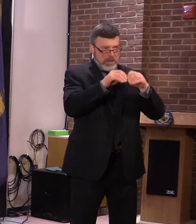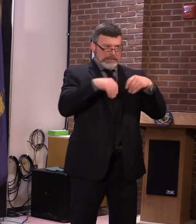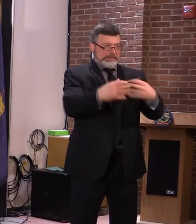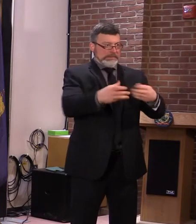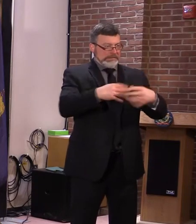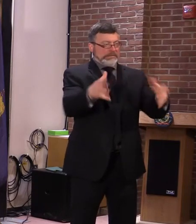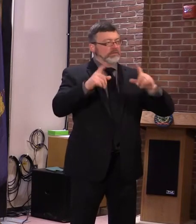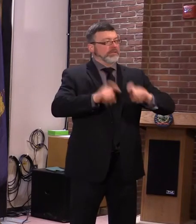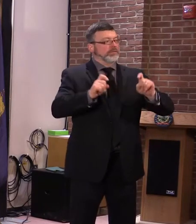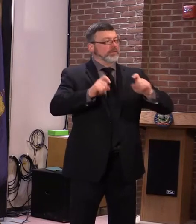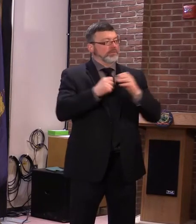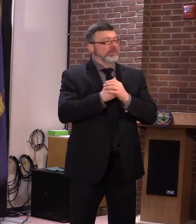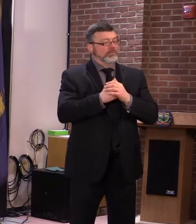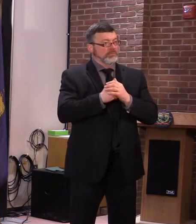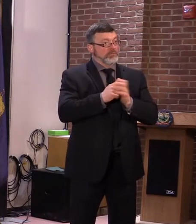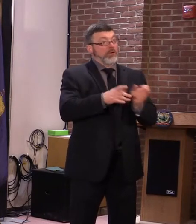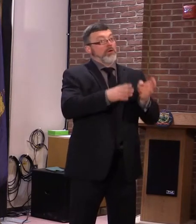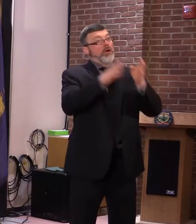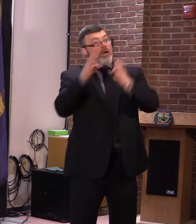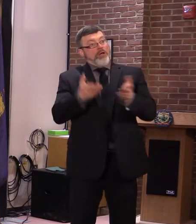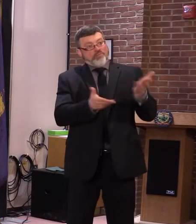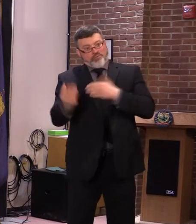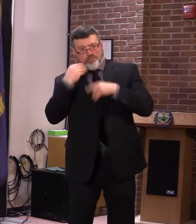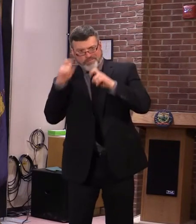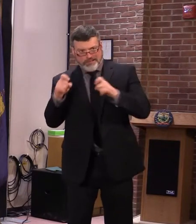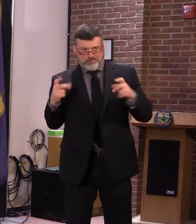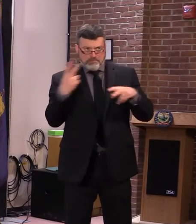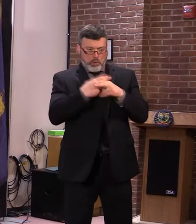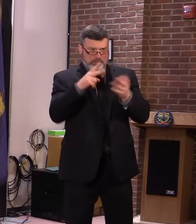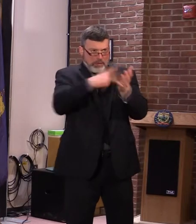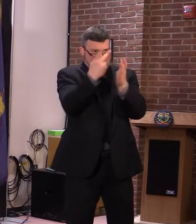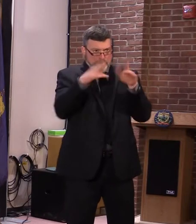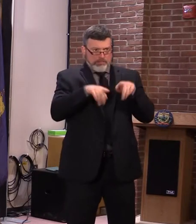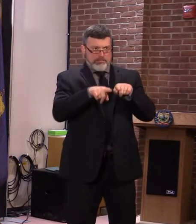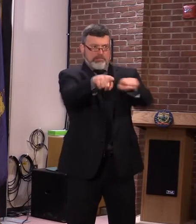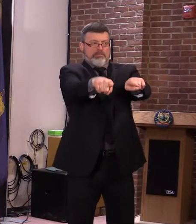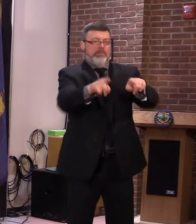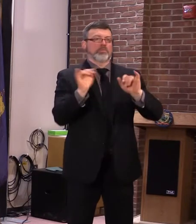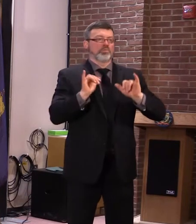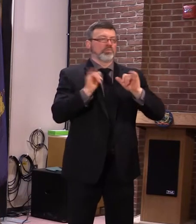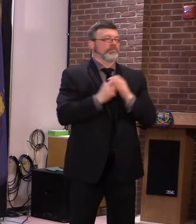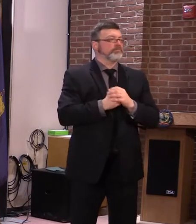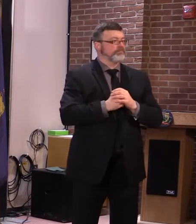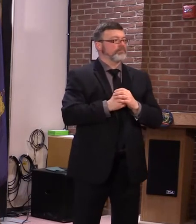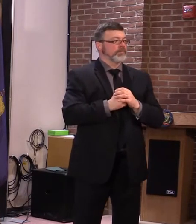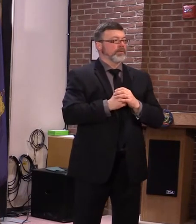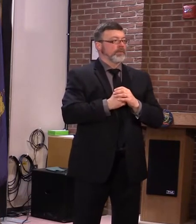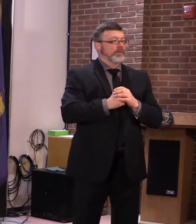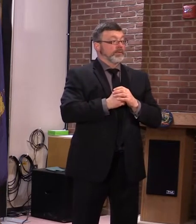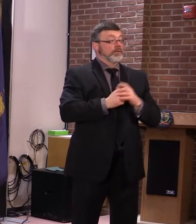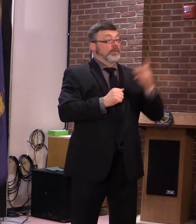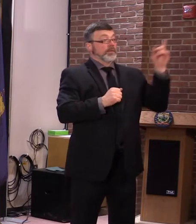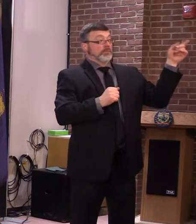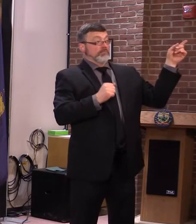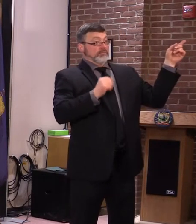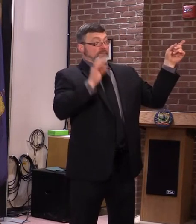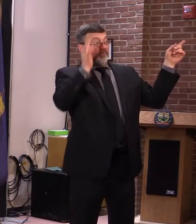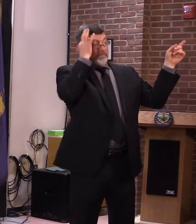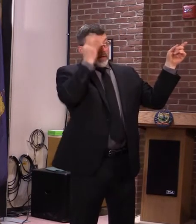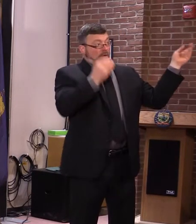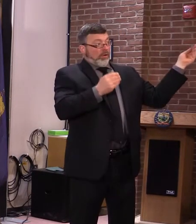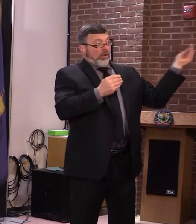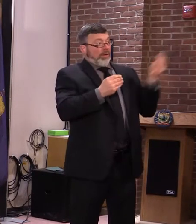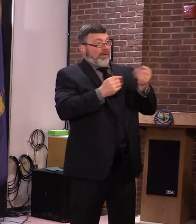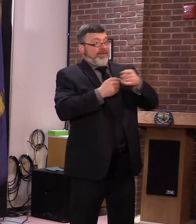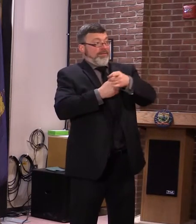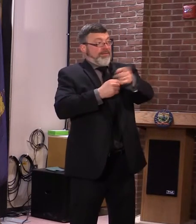availability of rapid take-home tests. Through the federal government, individuals in Vermont can also get tests